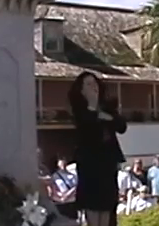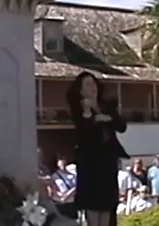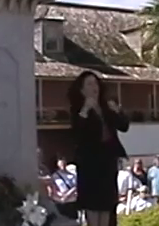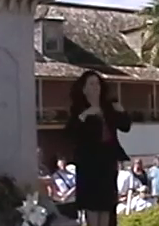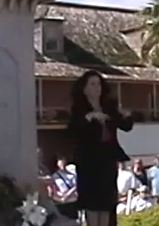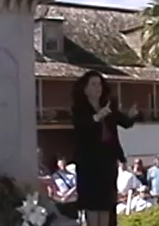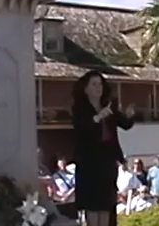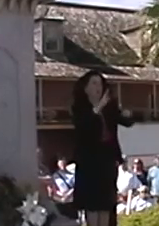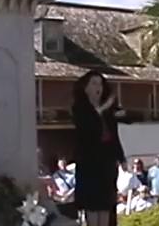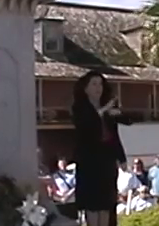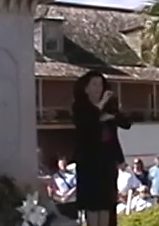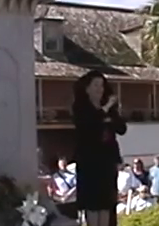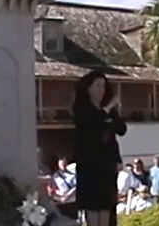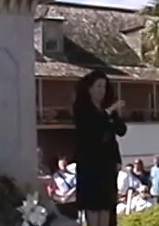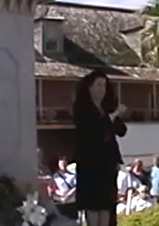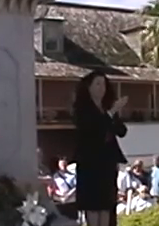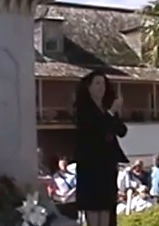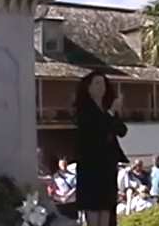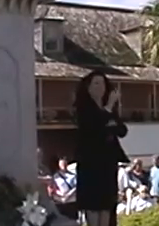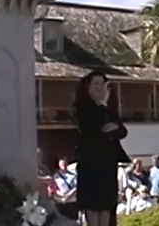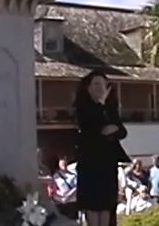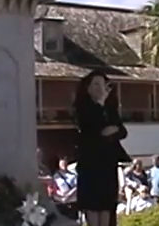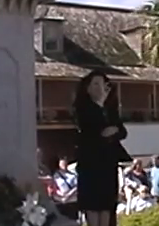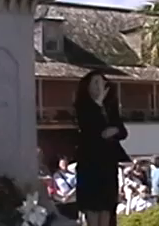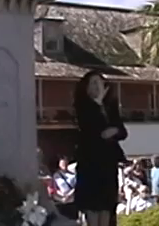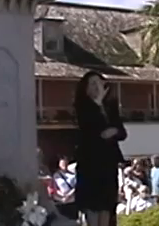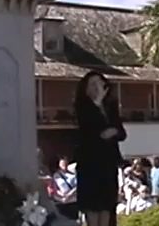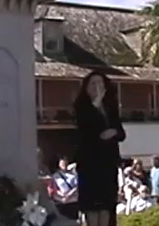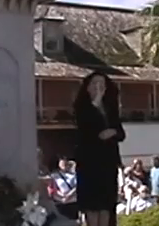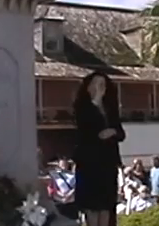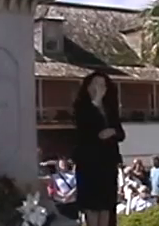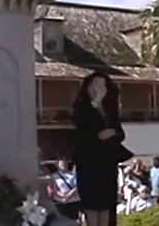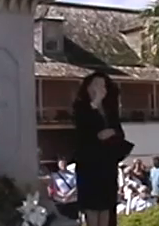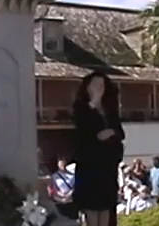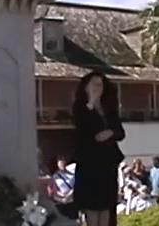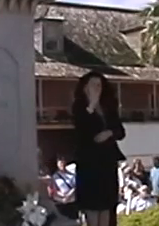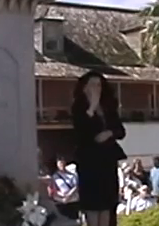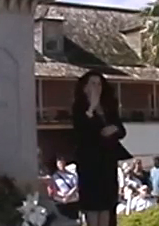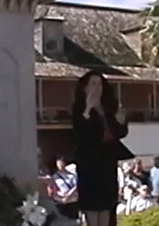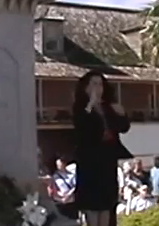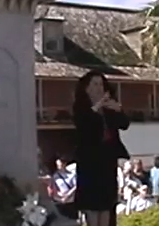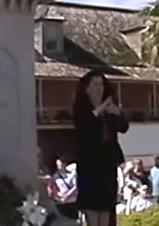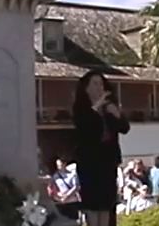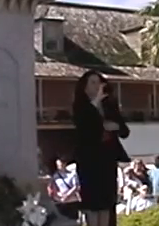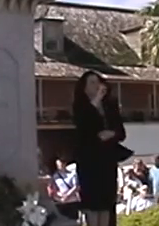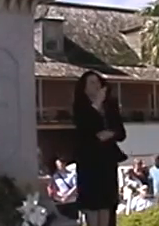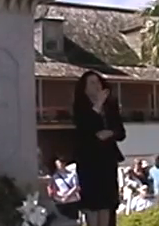in September 1493 joined Christopher Columbus and